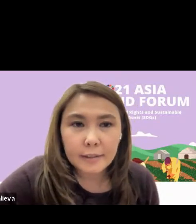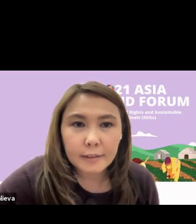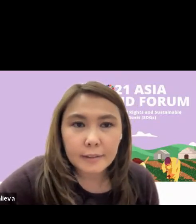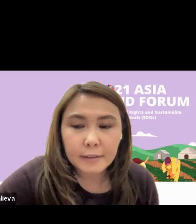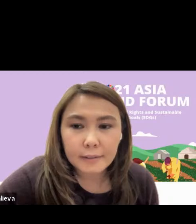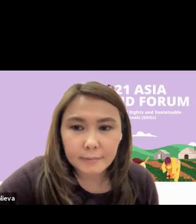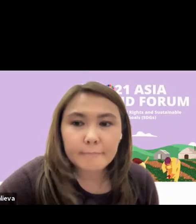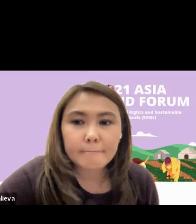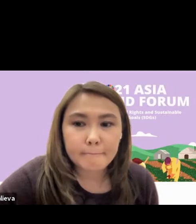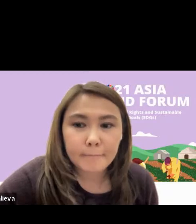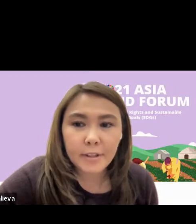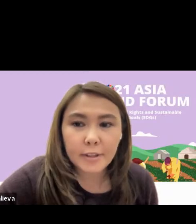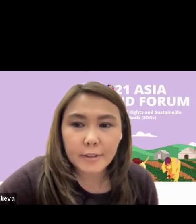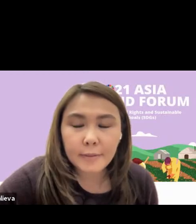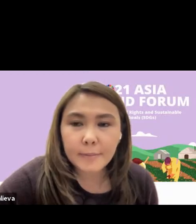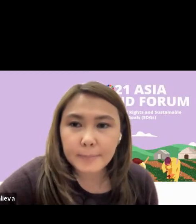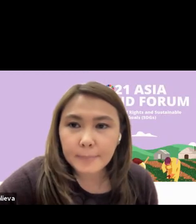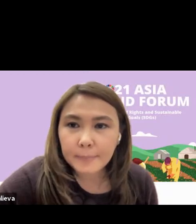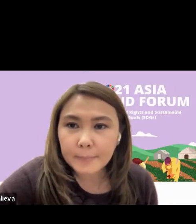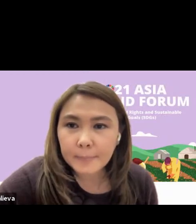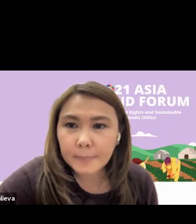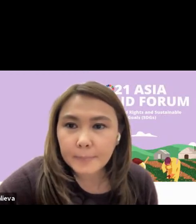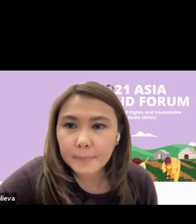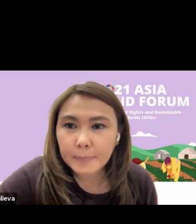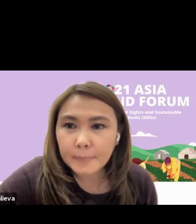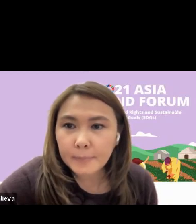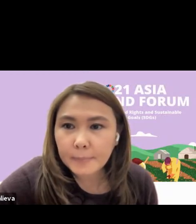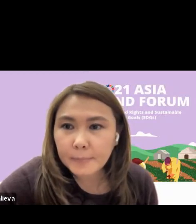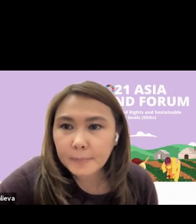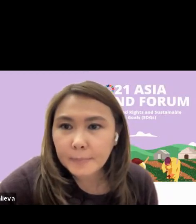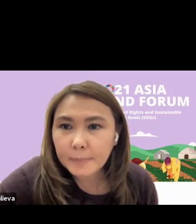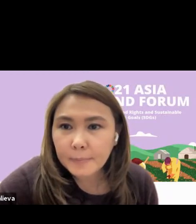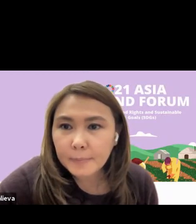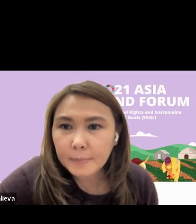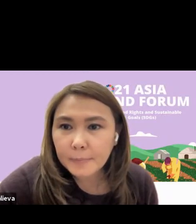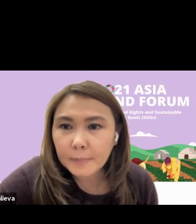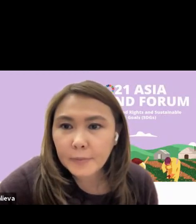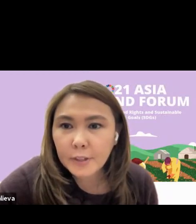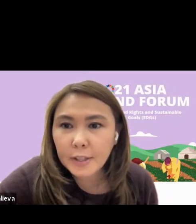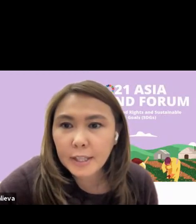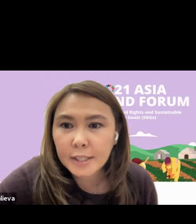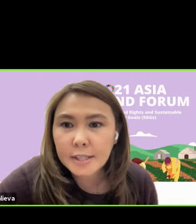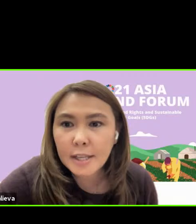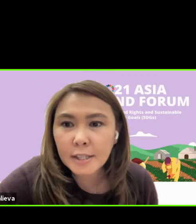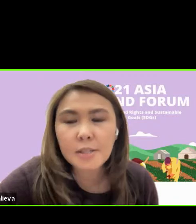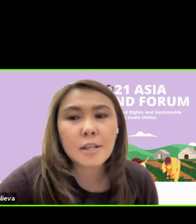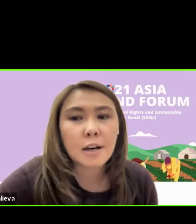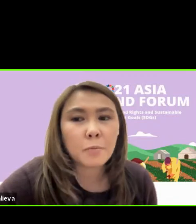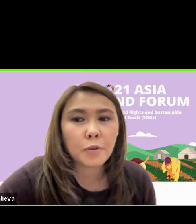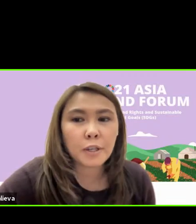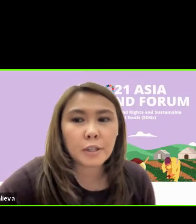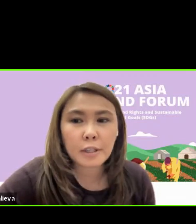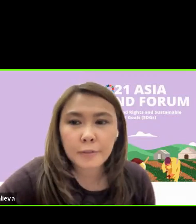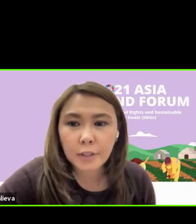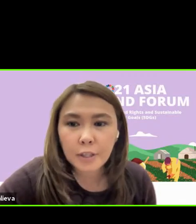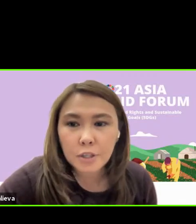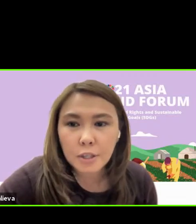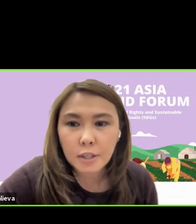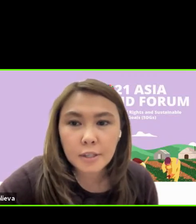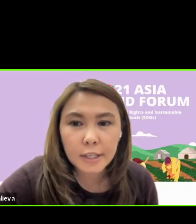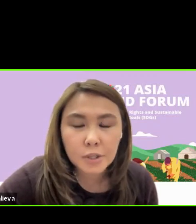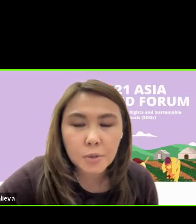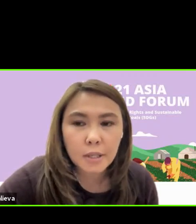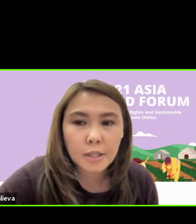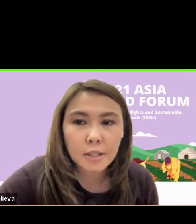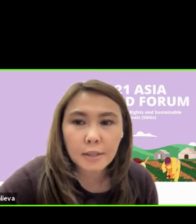on the chat box the link to the detailed call. Thanks Darm for the